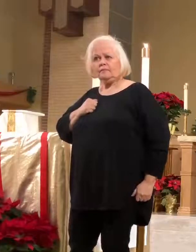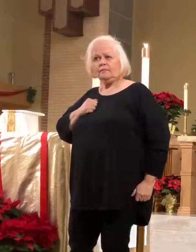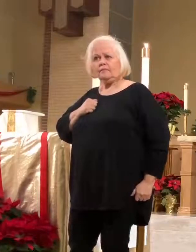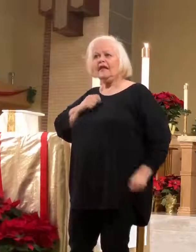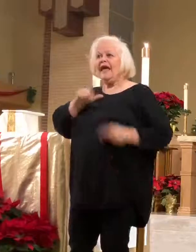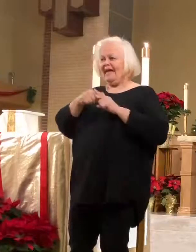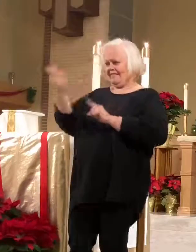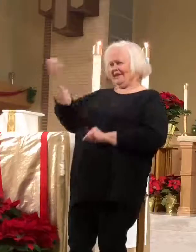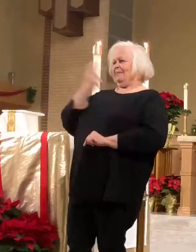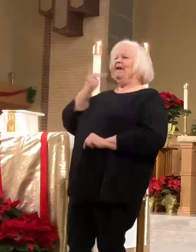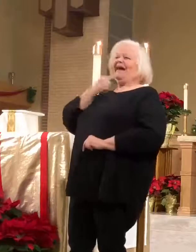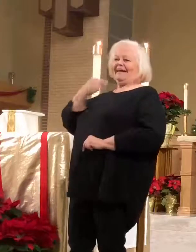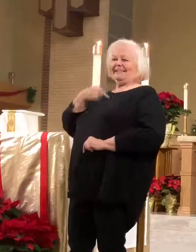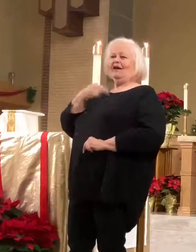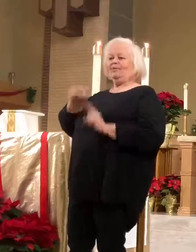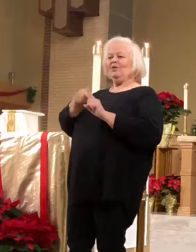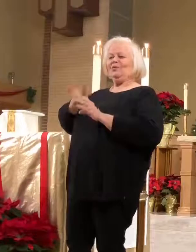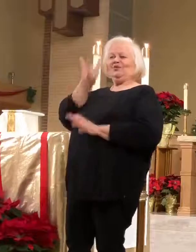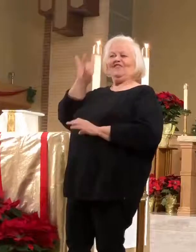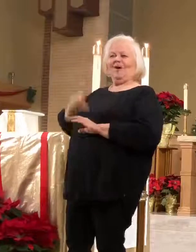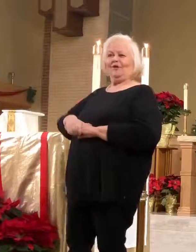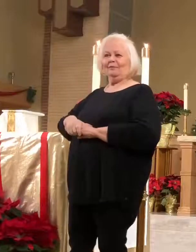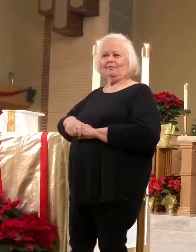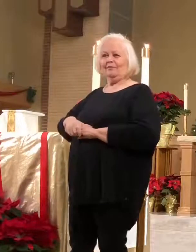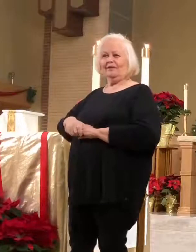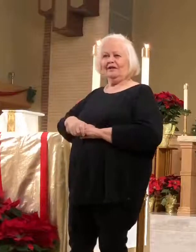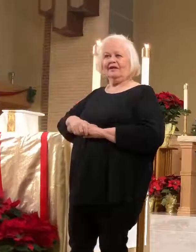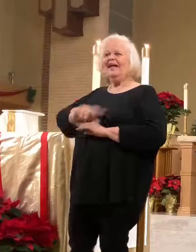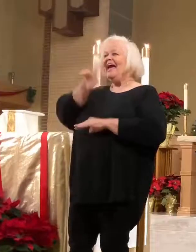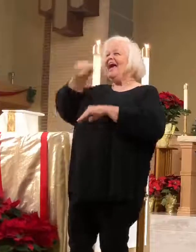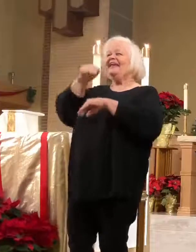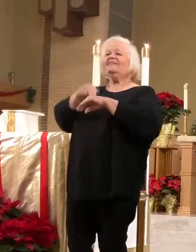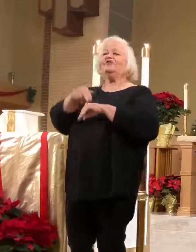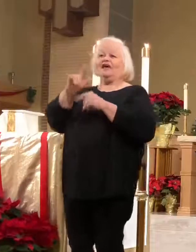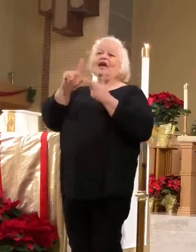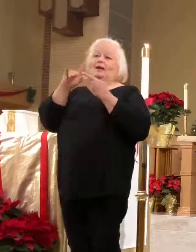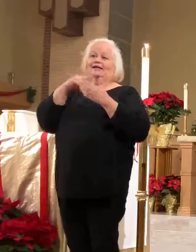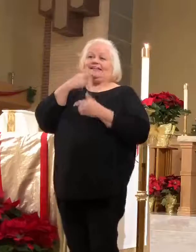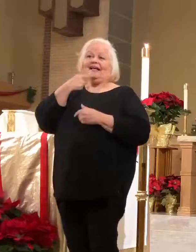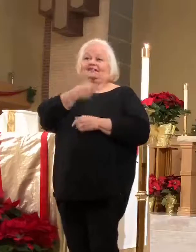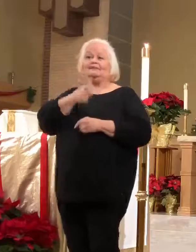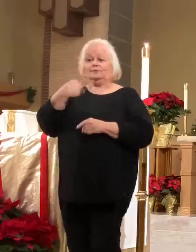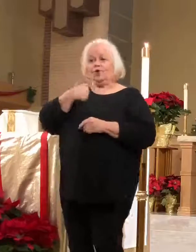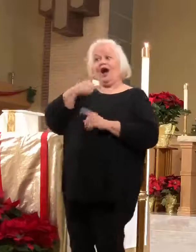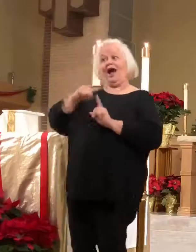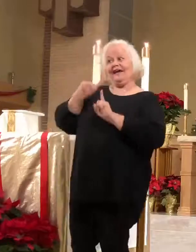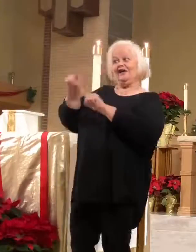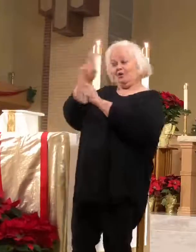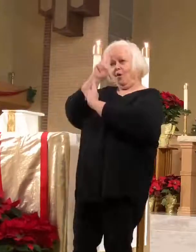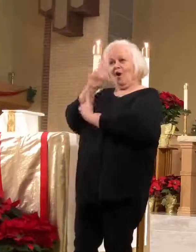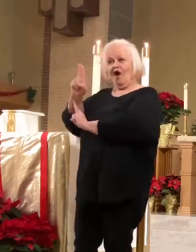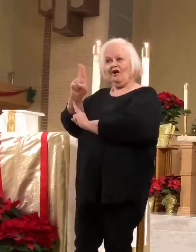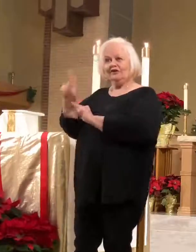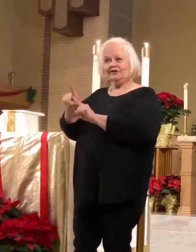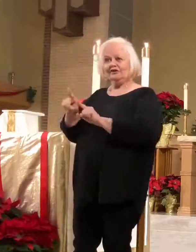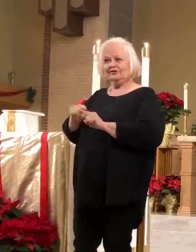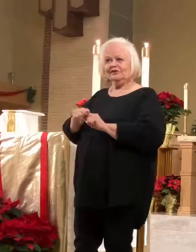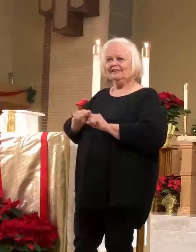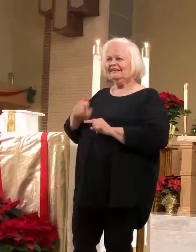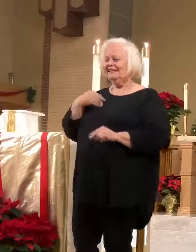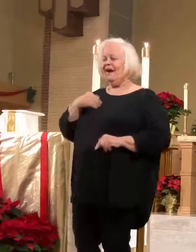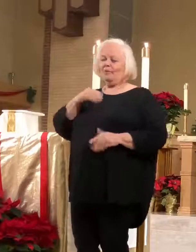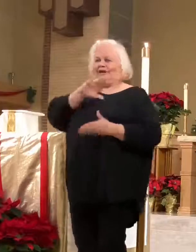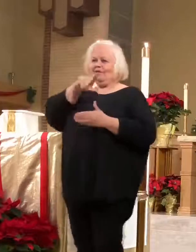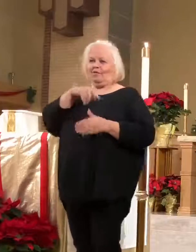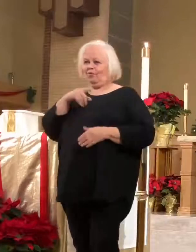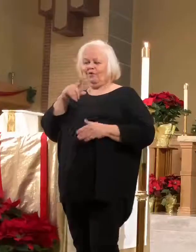And then come back and tell me when you found him. And of course, he says that I too may go and do him homage. Now, we could cut to the quick